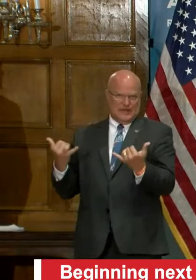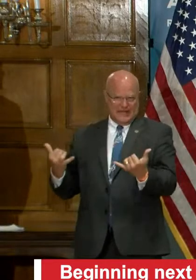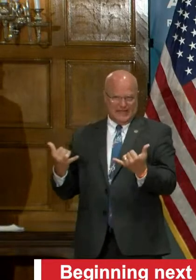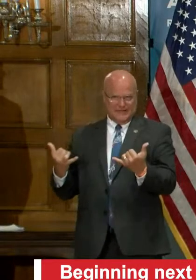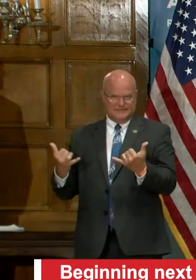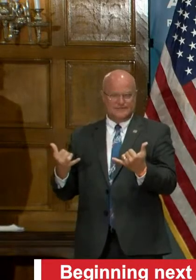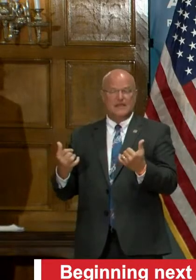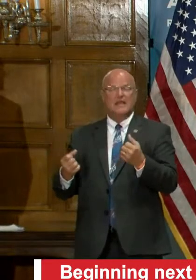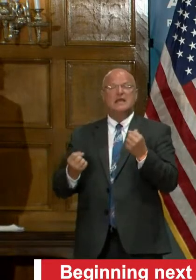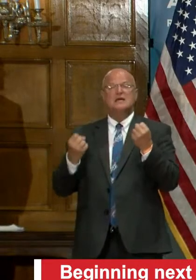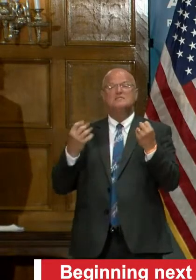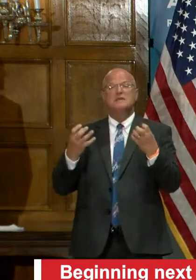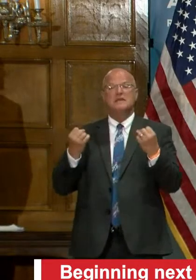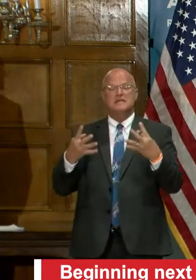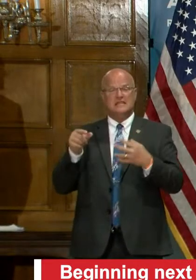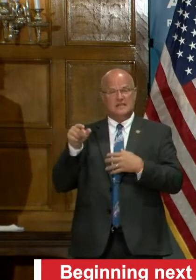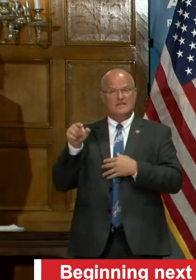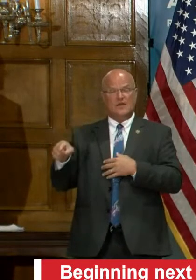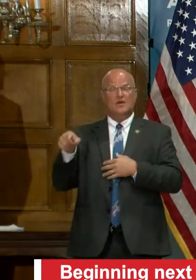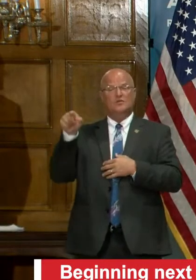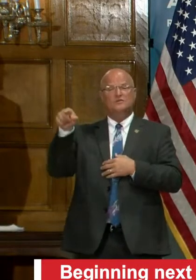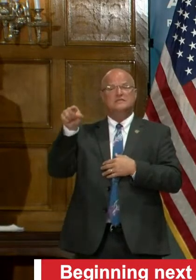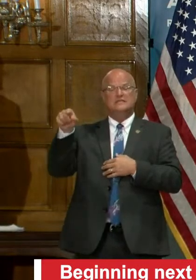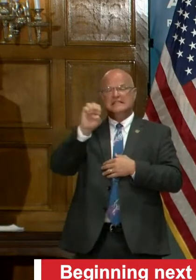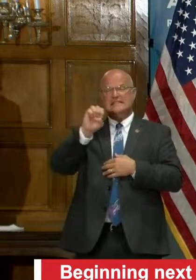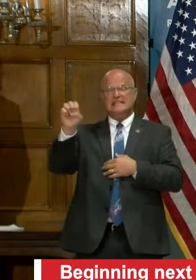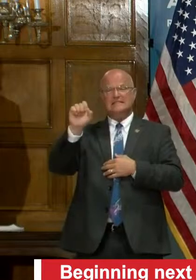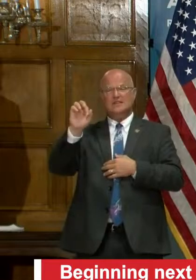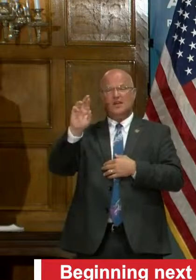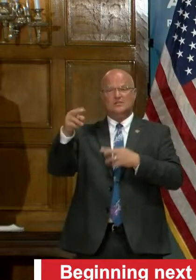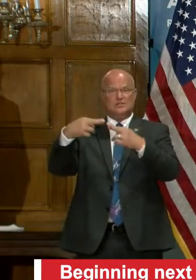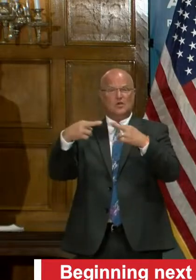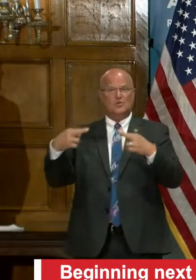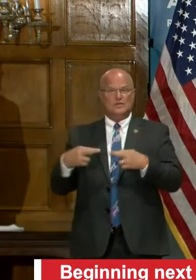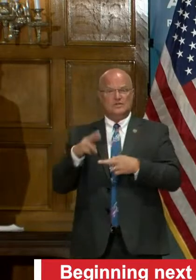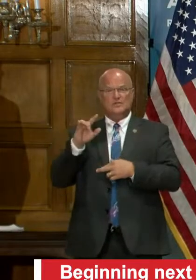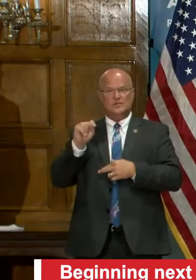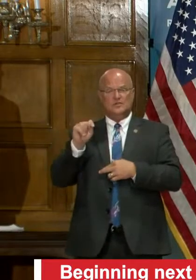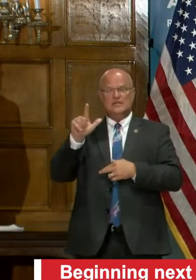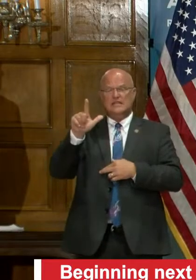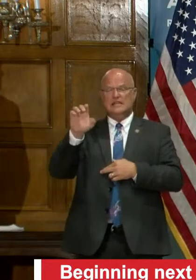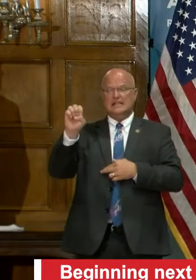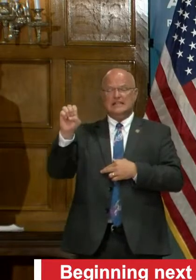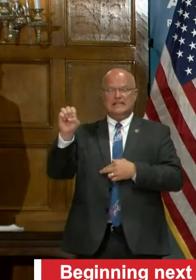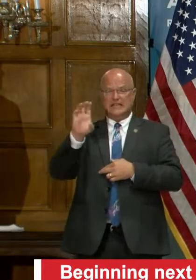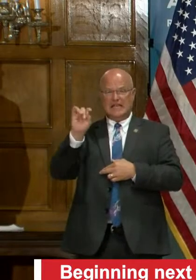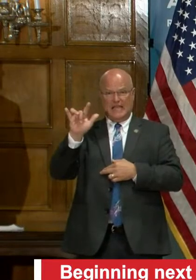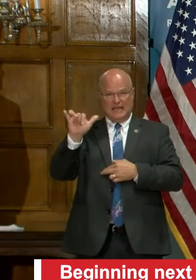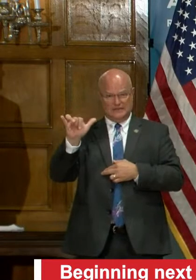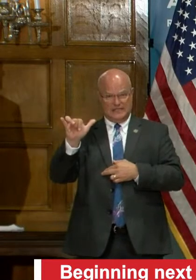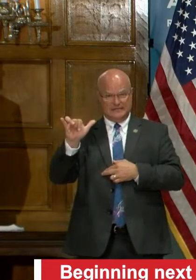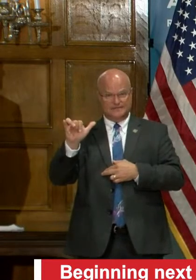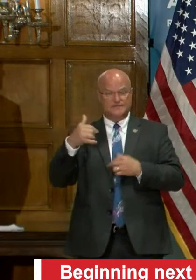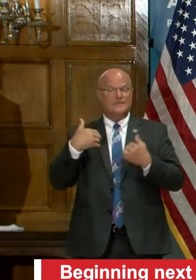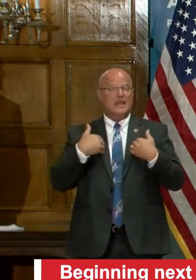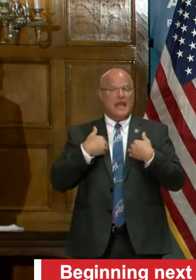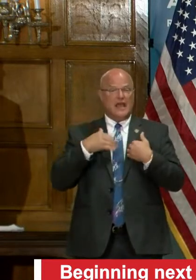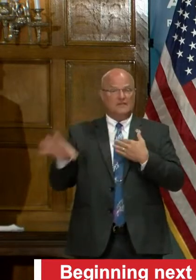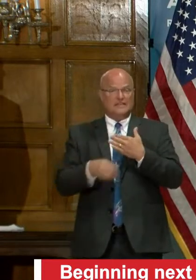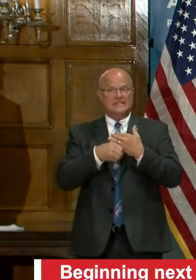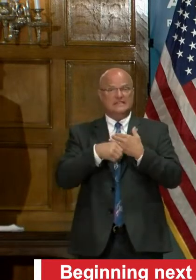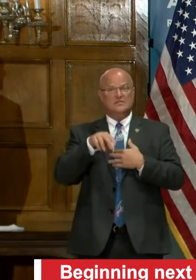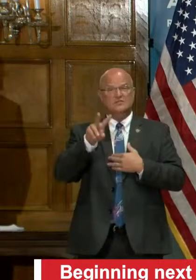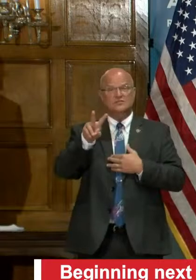facilities, and the vast majority of those are in the East Arkansas Regional Unit in Lee County. So we have an